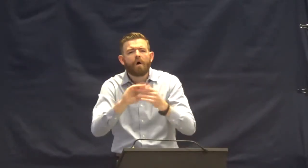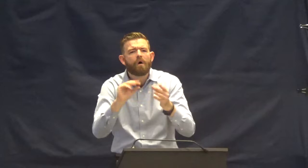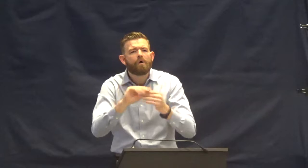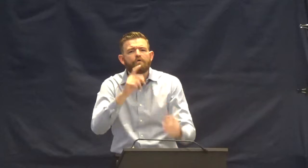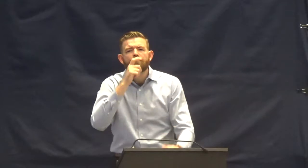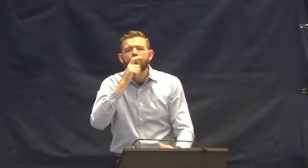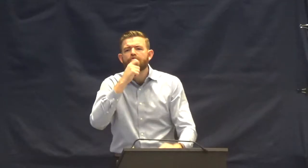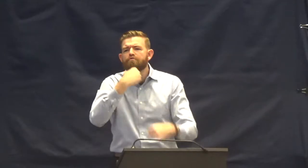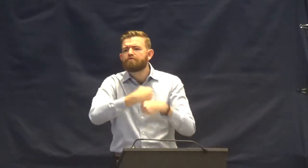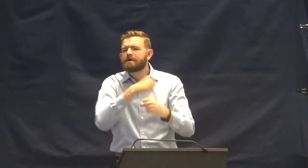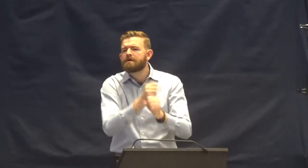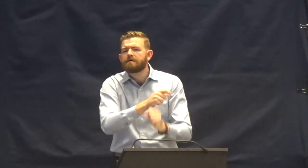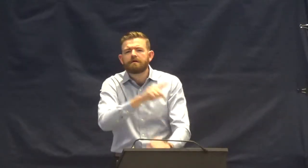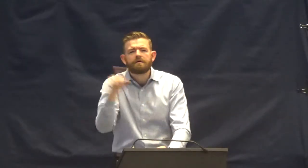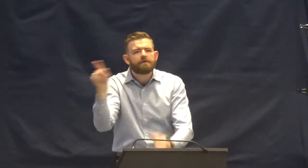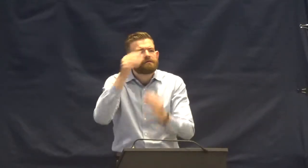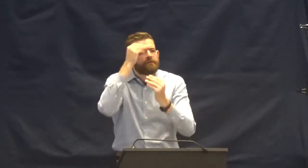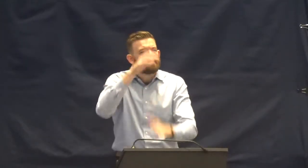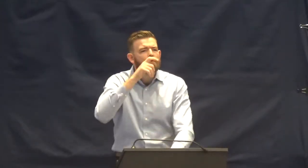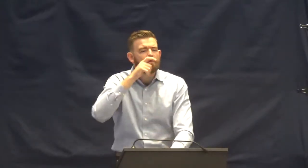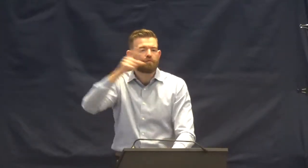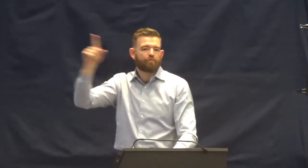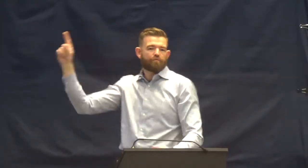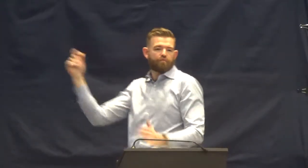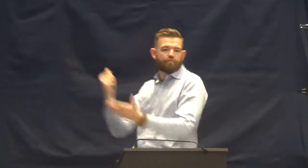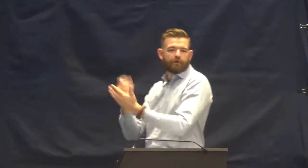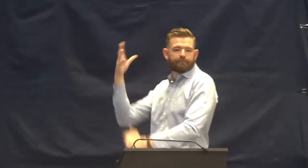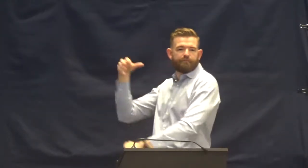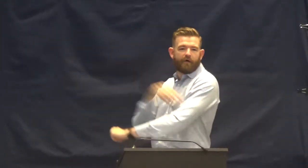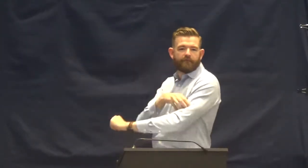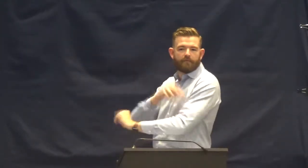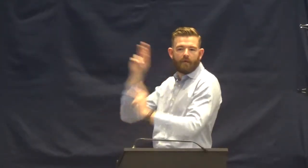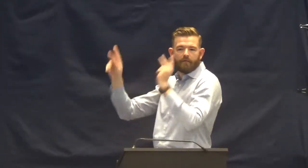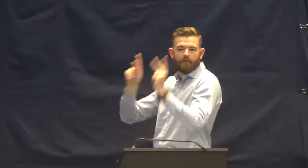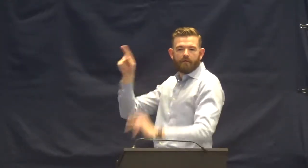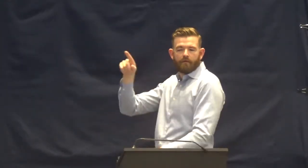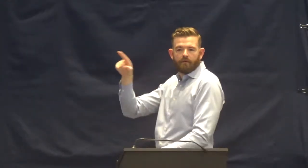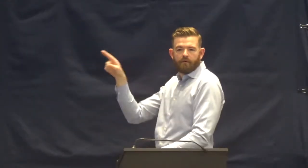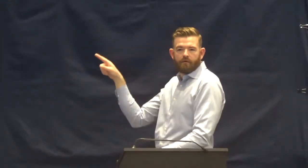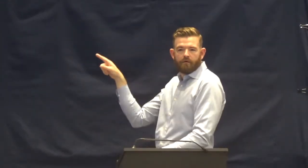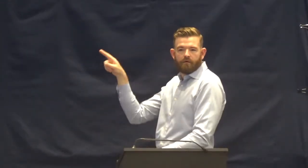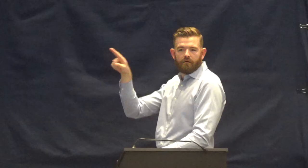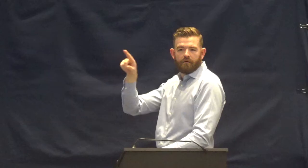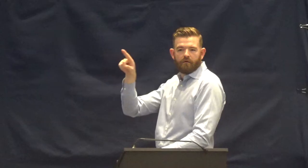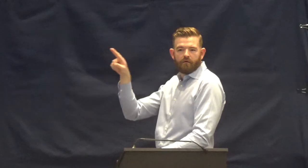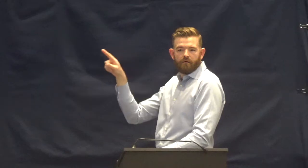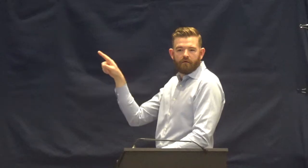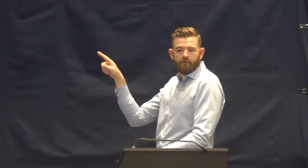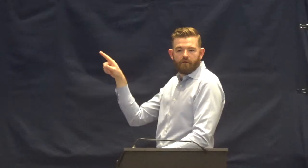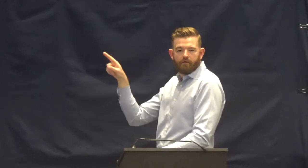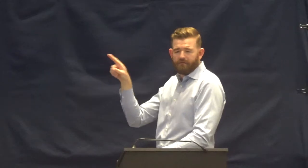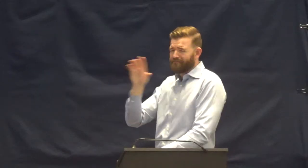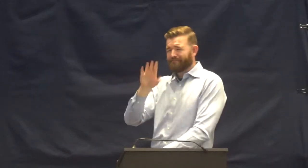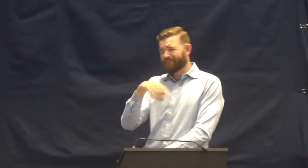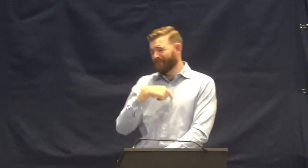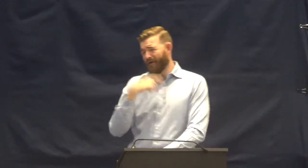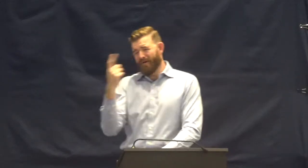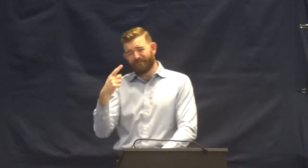and all the stories that we have had handed down to us. And those stories were all from